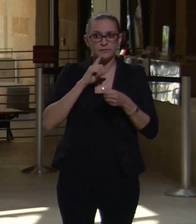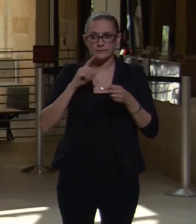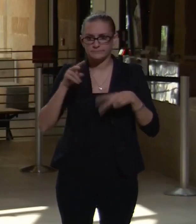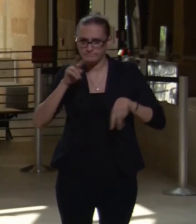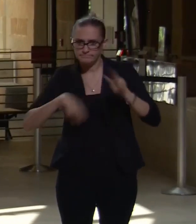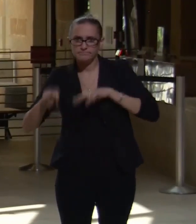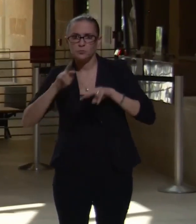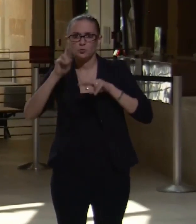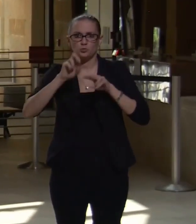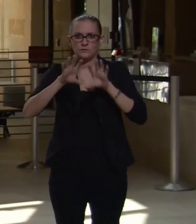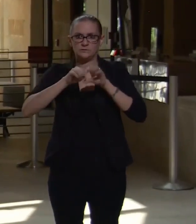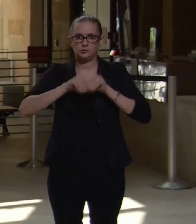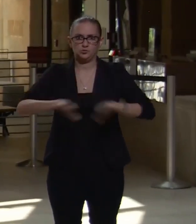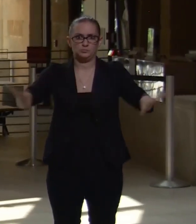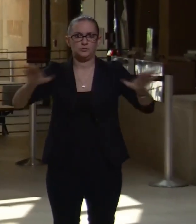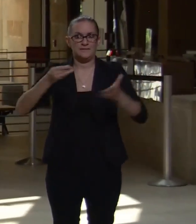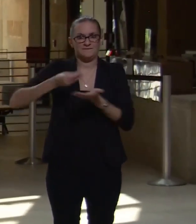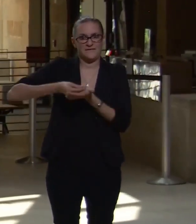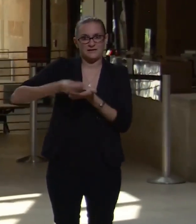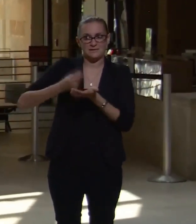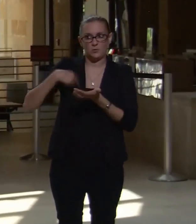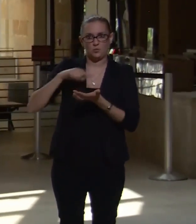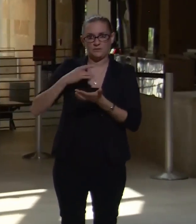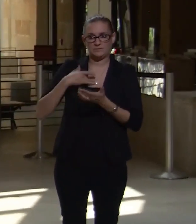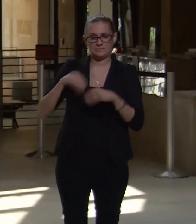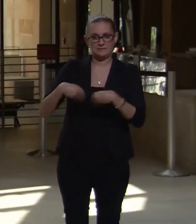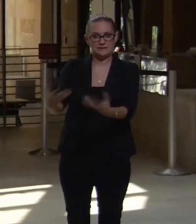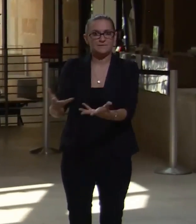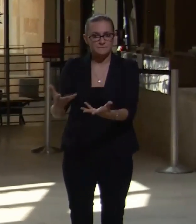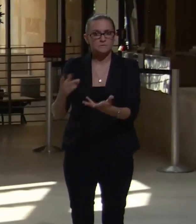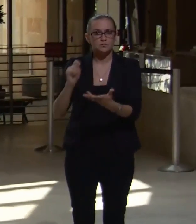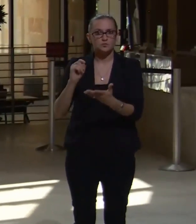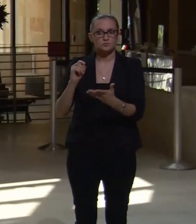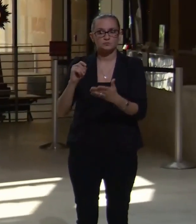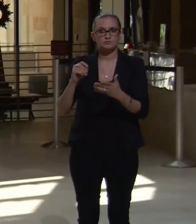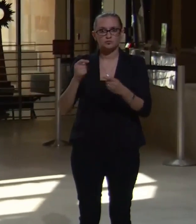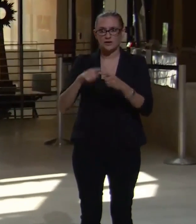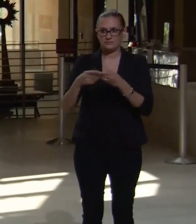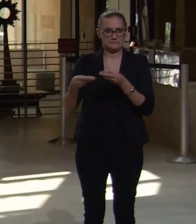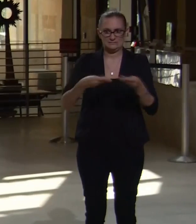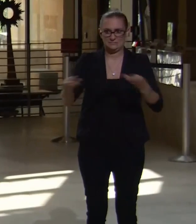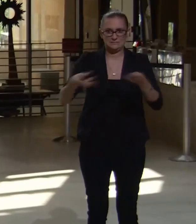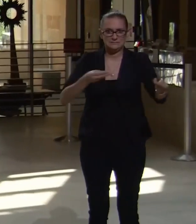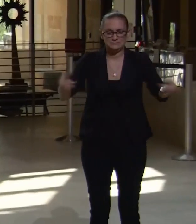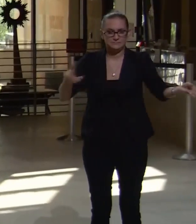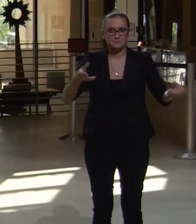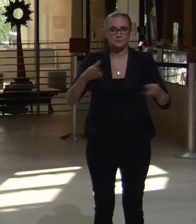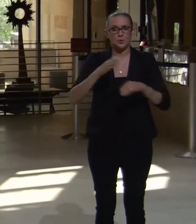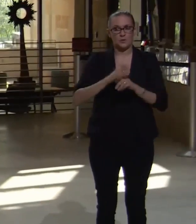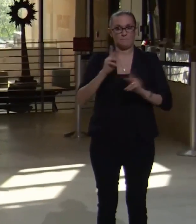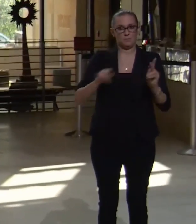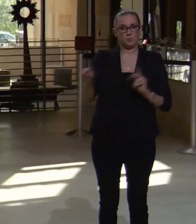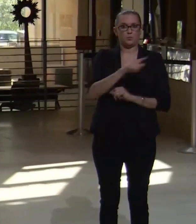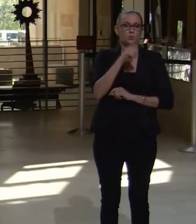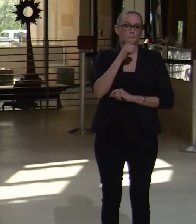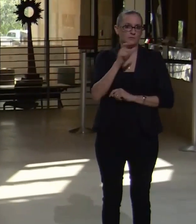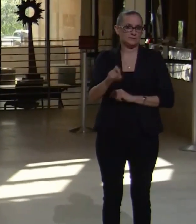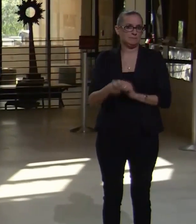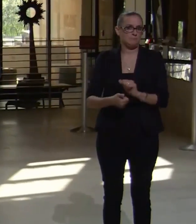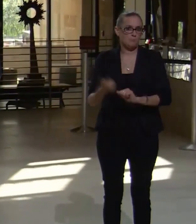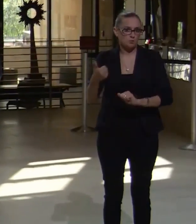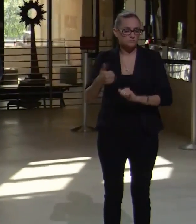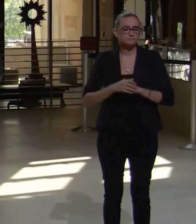a look at redistributing the funding that we give to focus it and direct it on the people that need it the